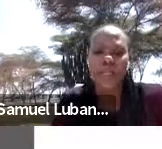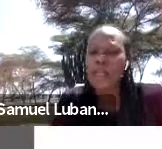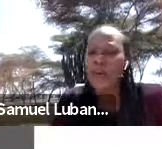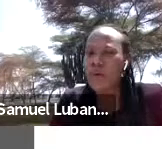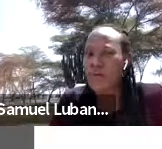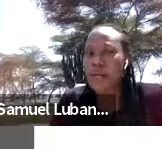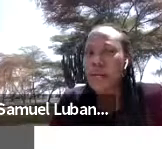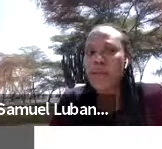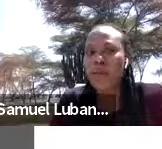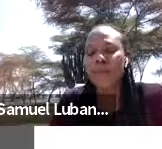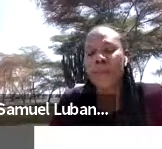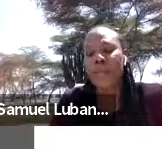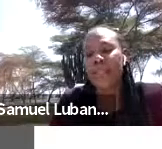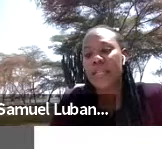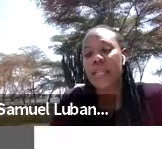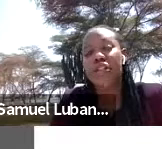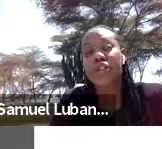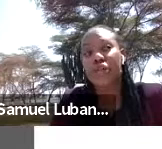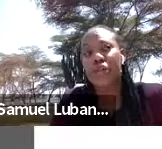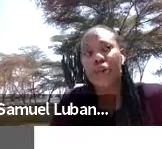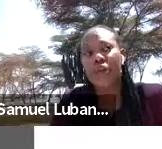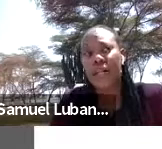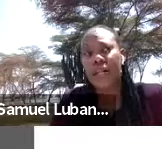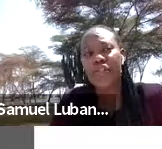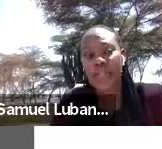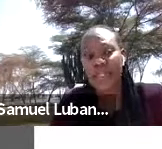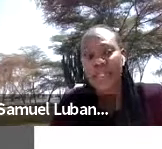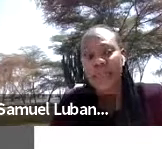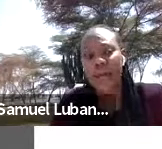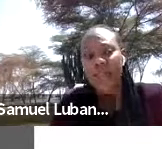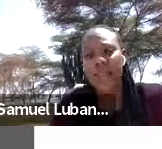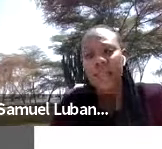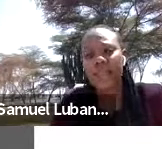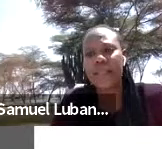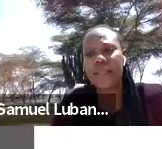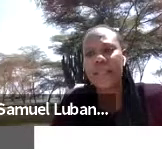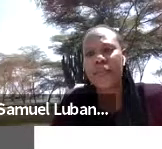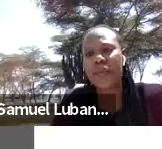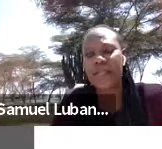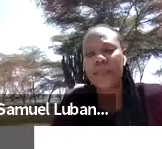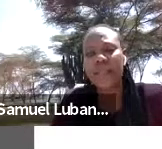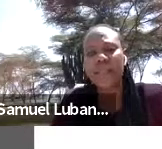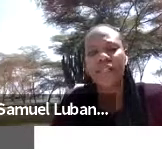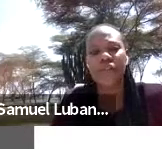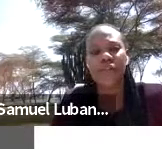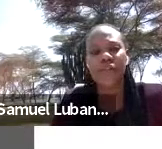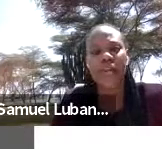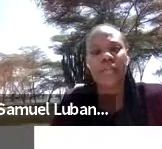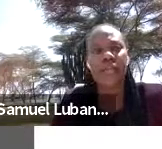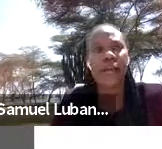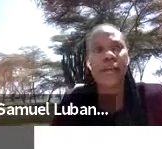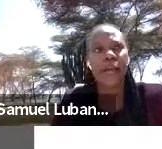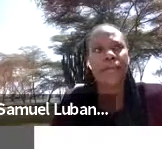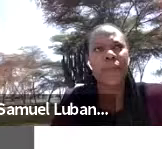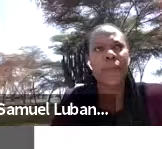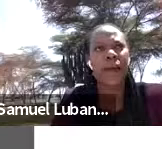the ones that we eat are not available. Is it an issue of a gender disparity? Is it that you can't make the decision